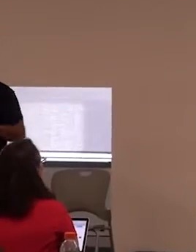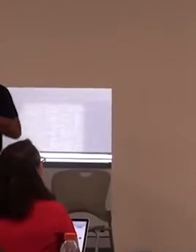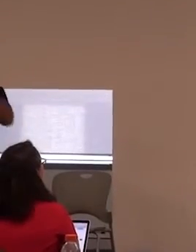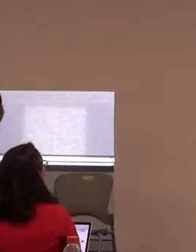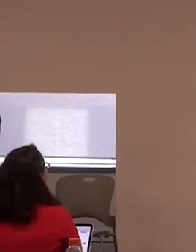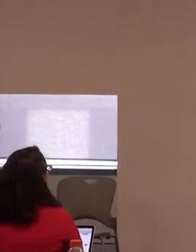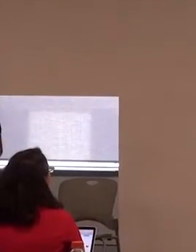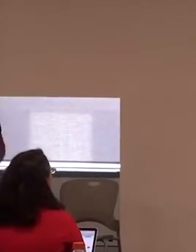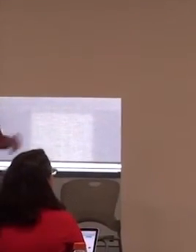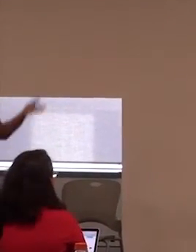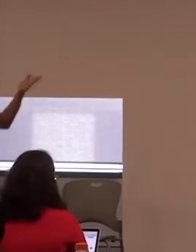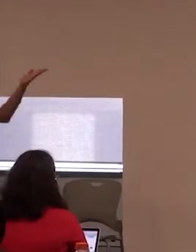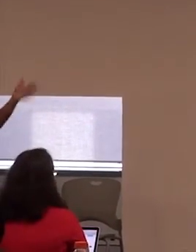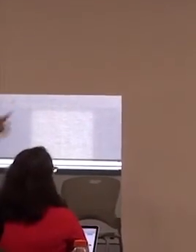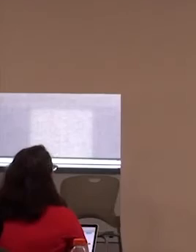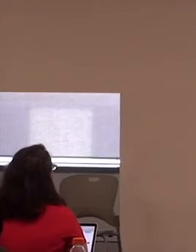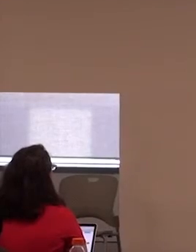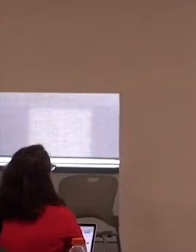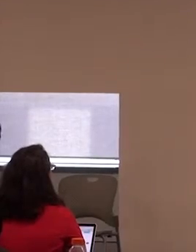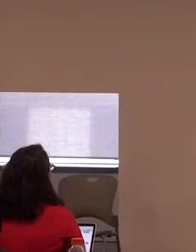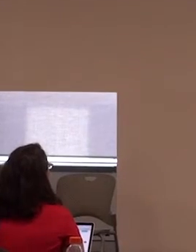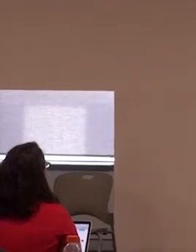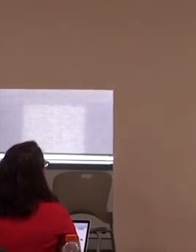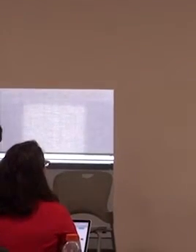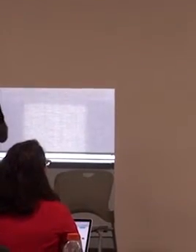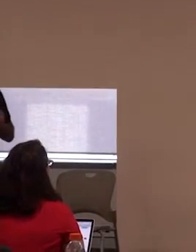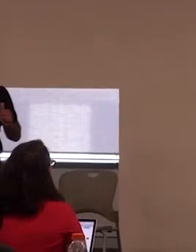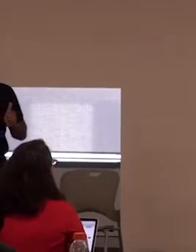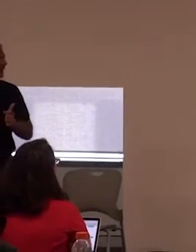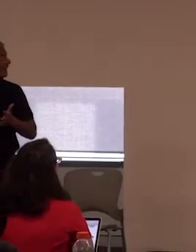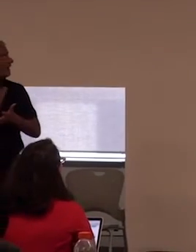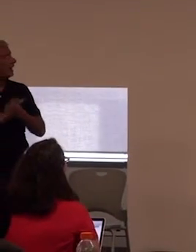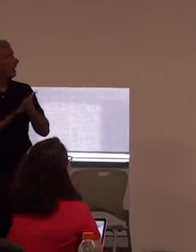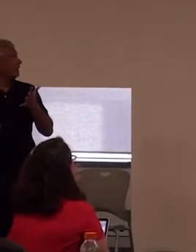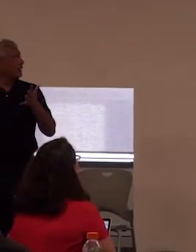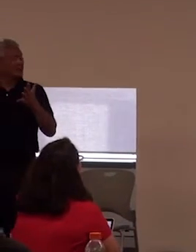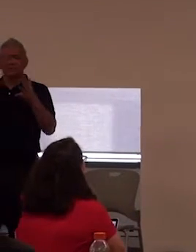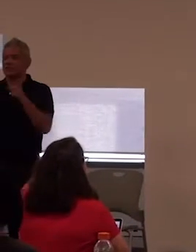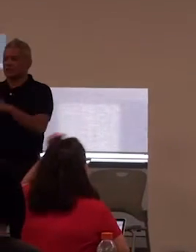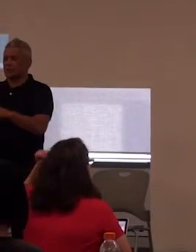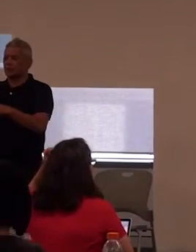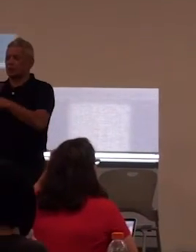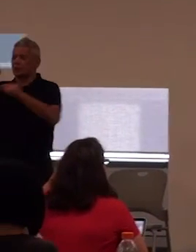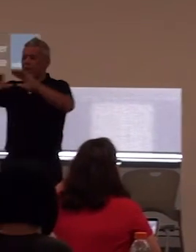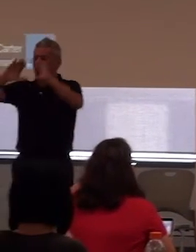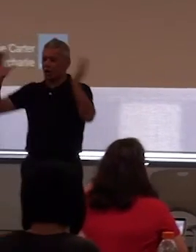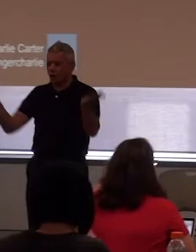Do you all know that last week, or a couple weeks ago, 21st, was Global Accessibility Awareness Day?